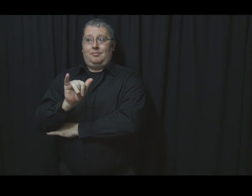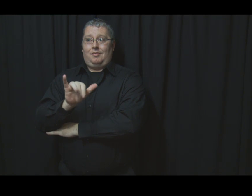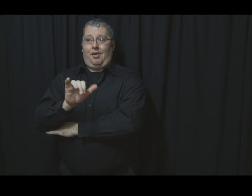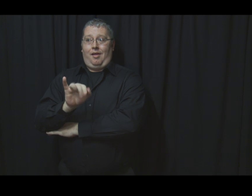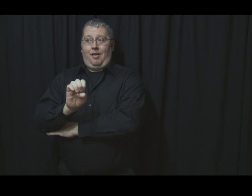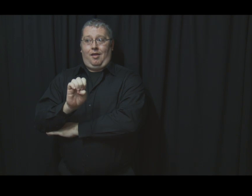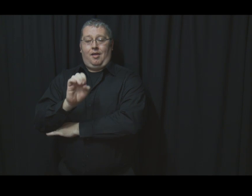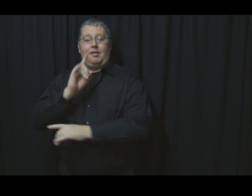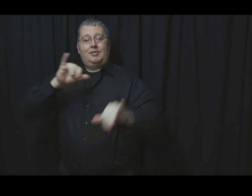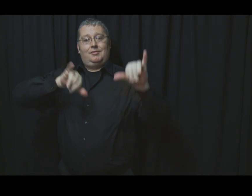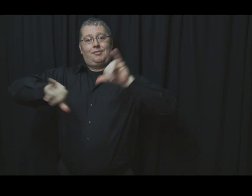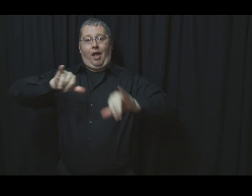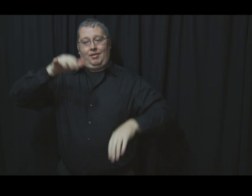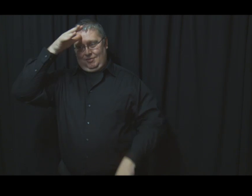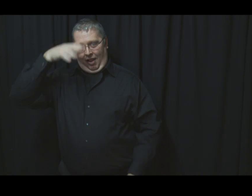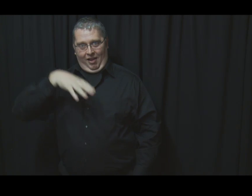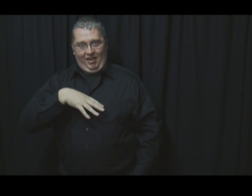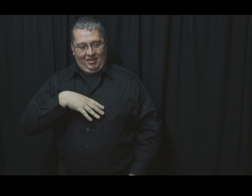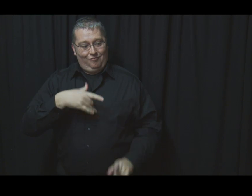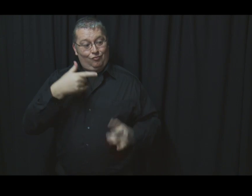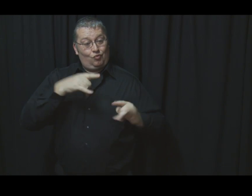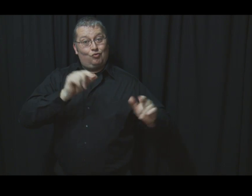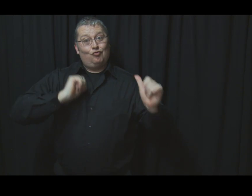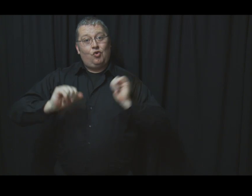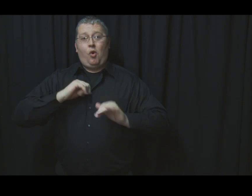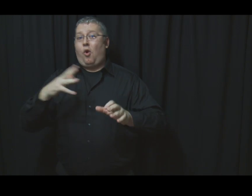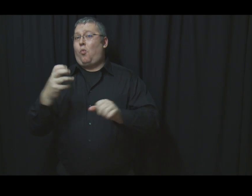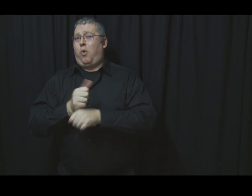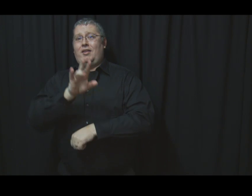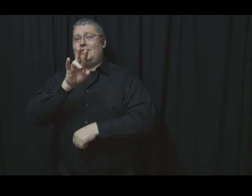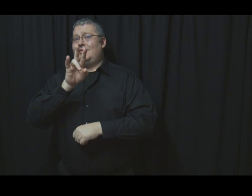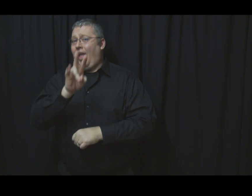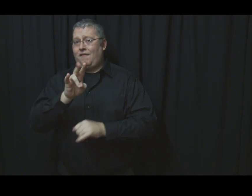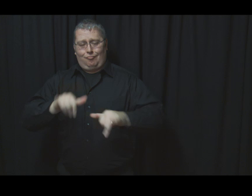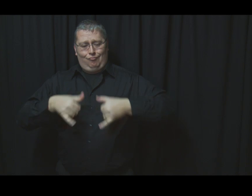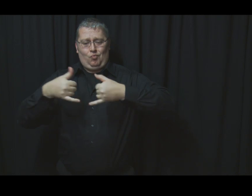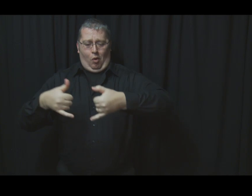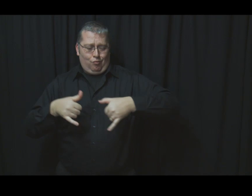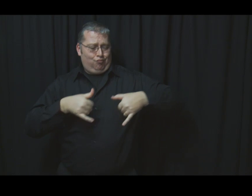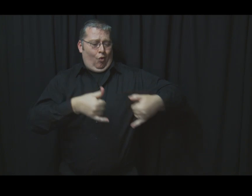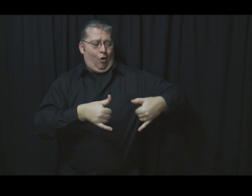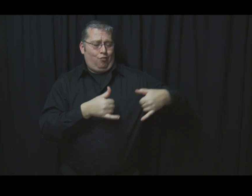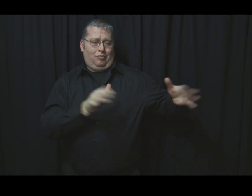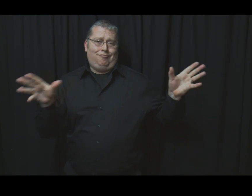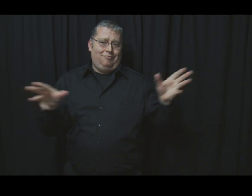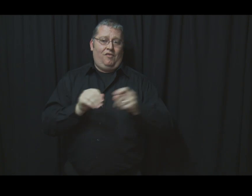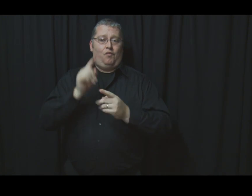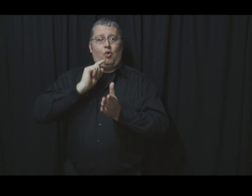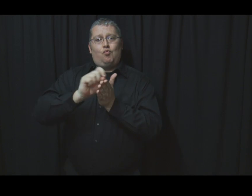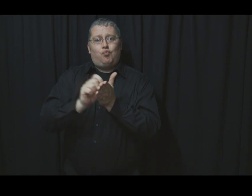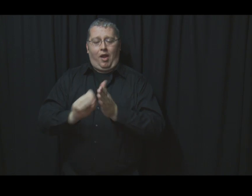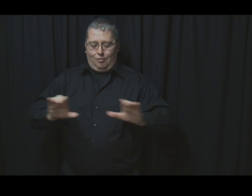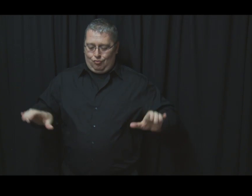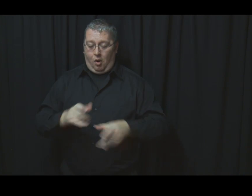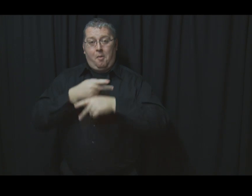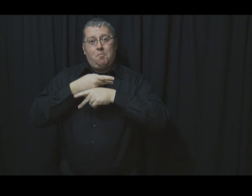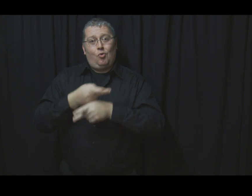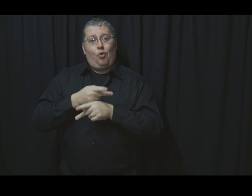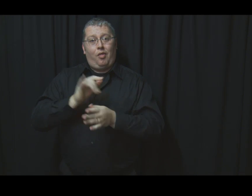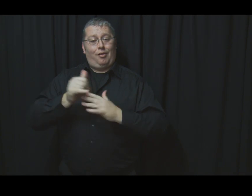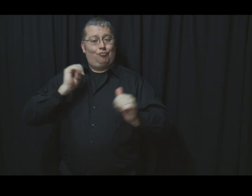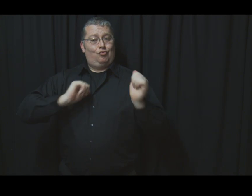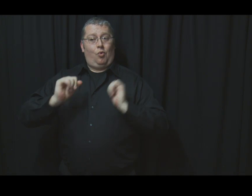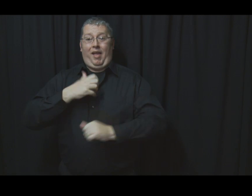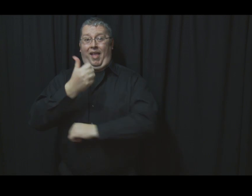While working on the Science Guy show, Mr. Nye won 7 national Emmy Awards for writing, performing, and producing. The show won 18 Emmys